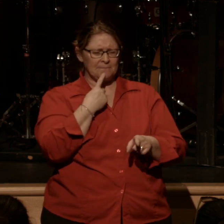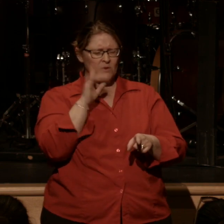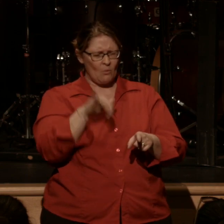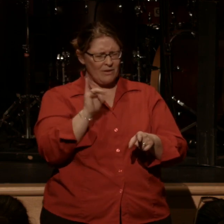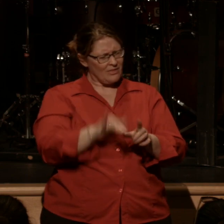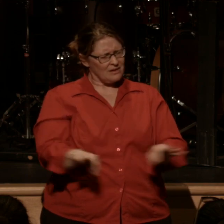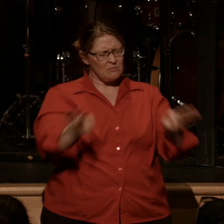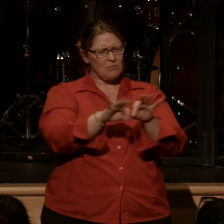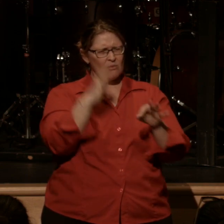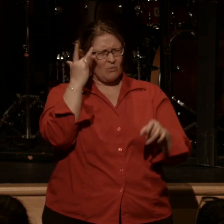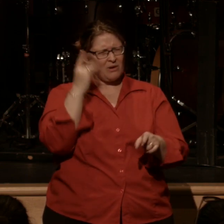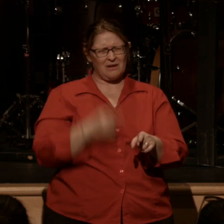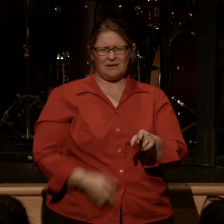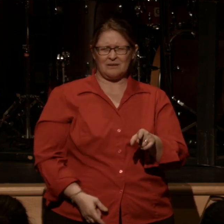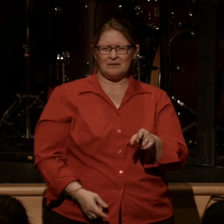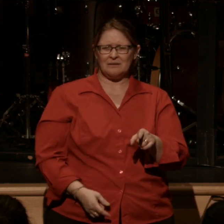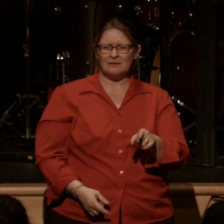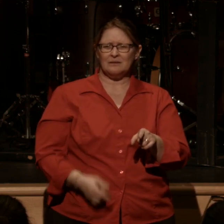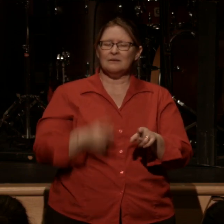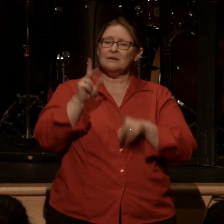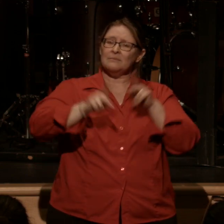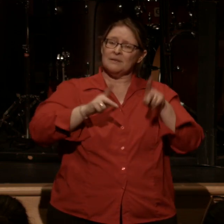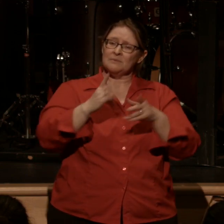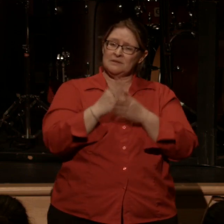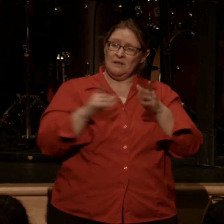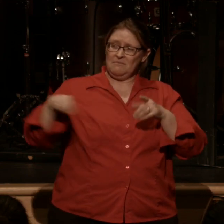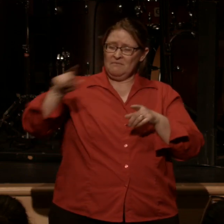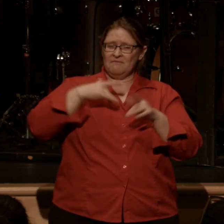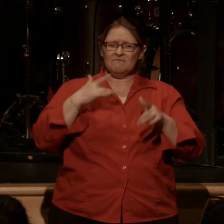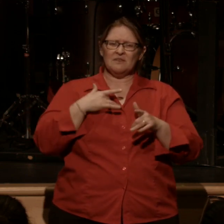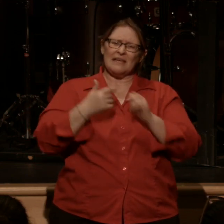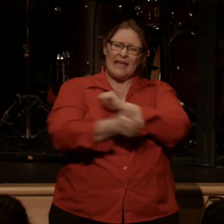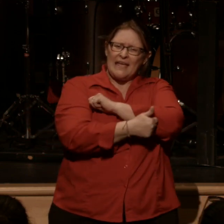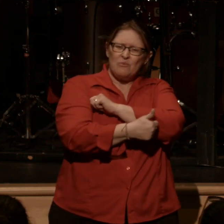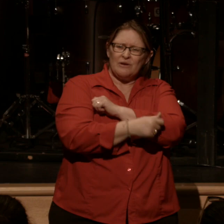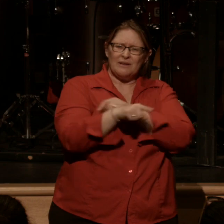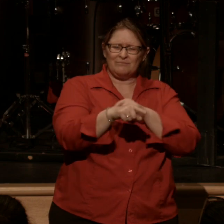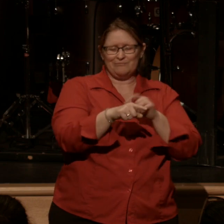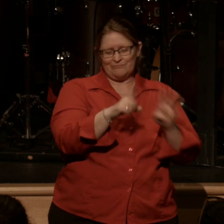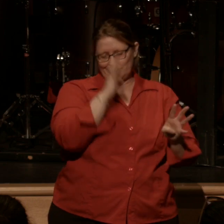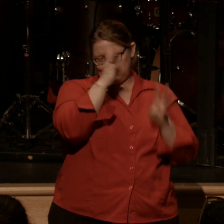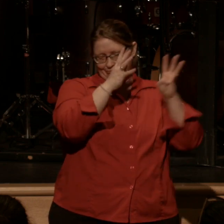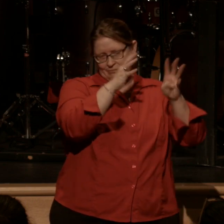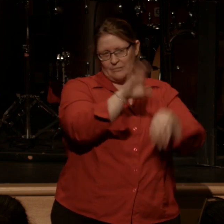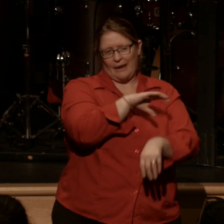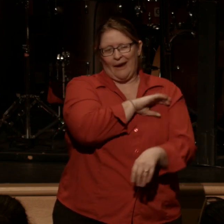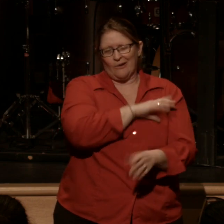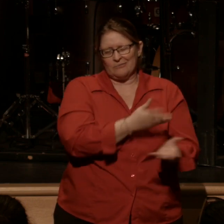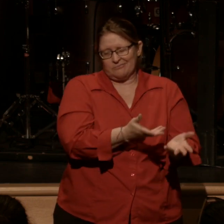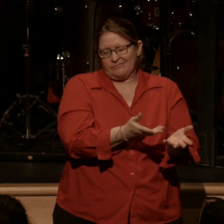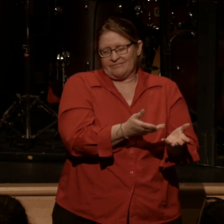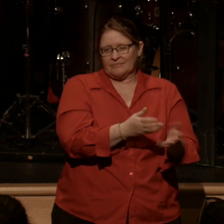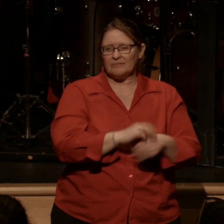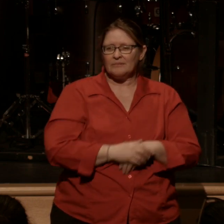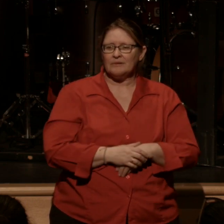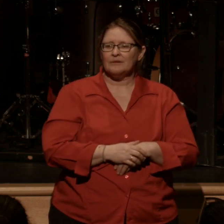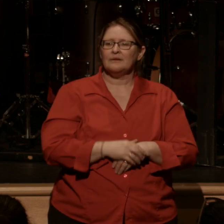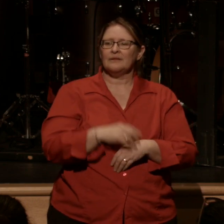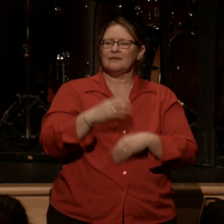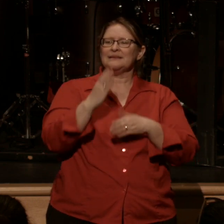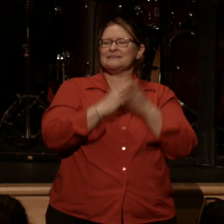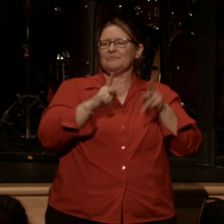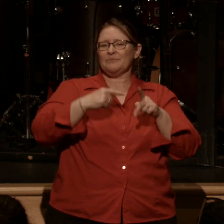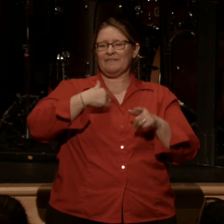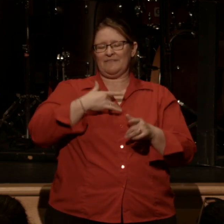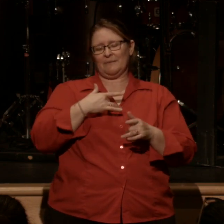that significant? Some people feel as though Abraham was just a made-up character. Some people feel like God